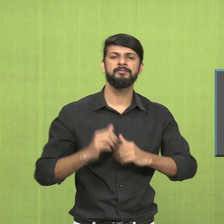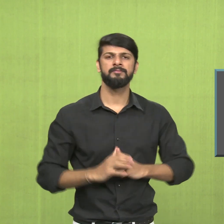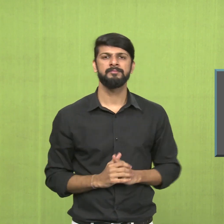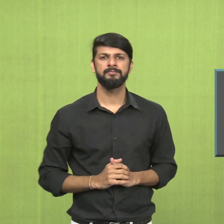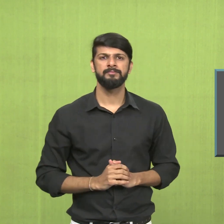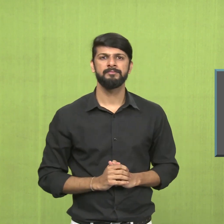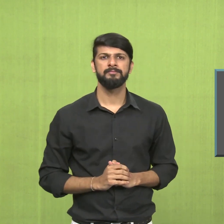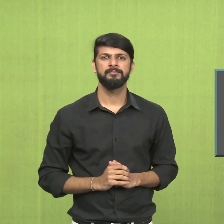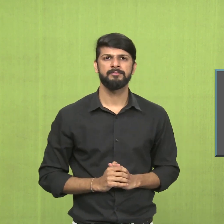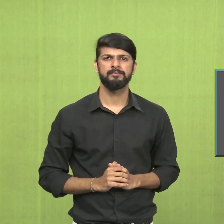carving on it.